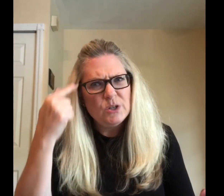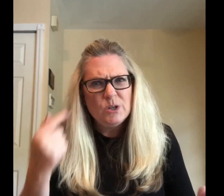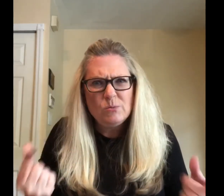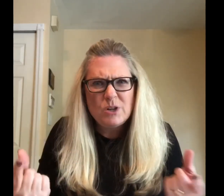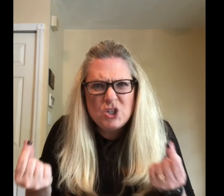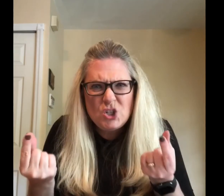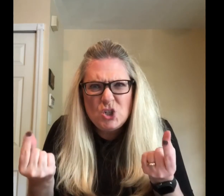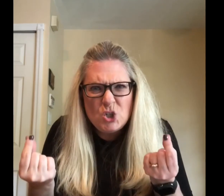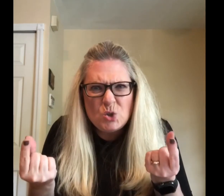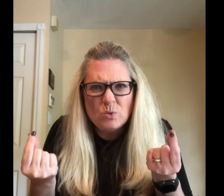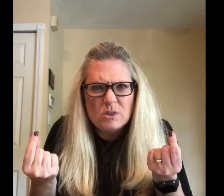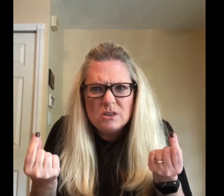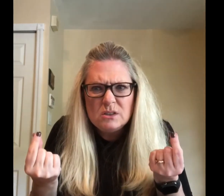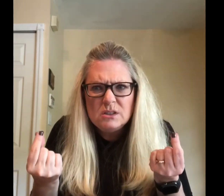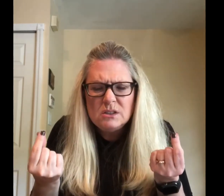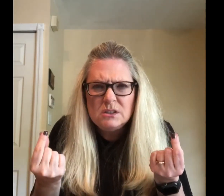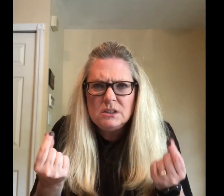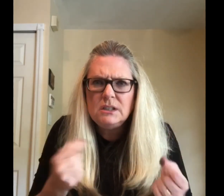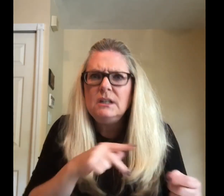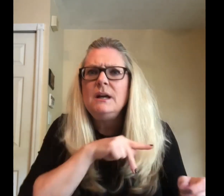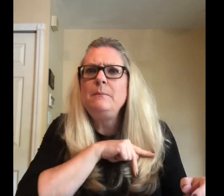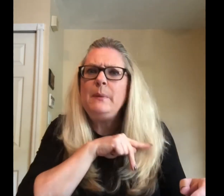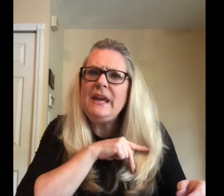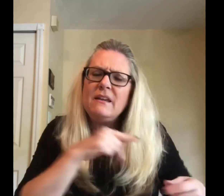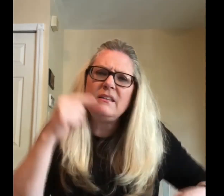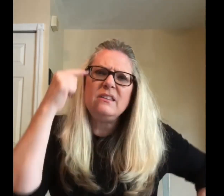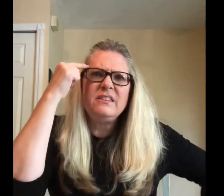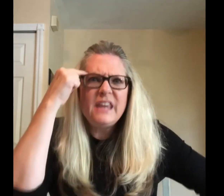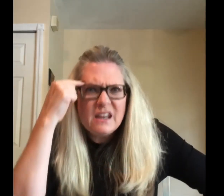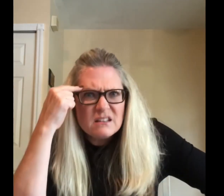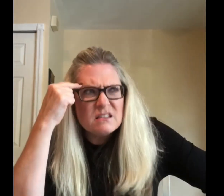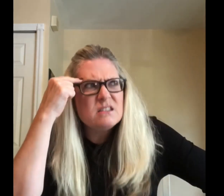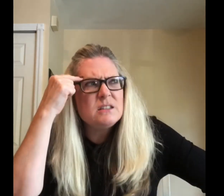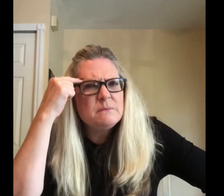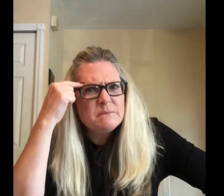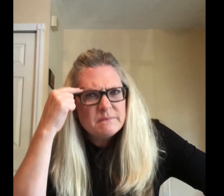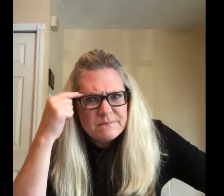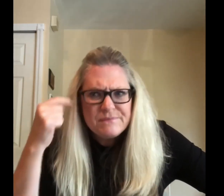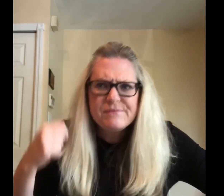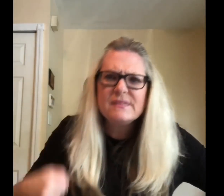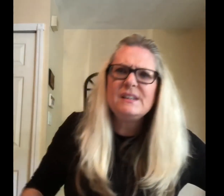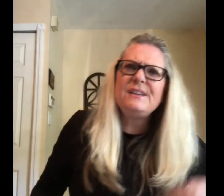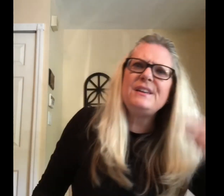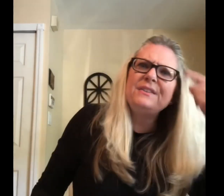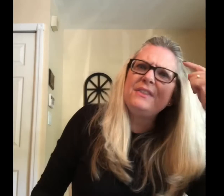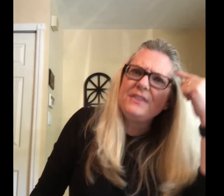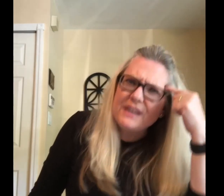what to do. Pete thinks and